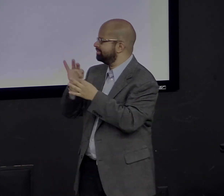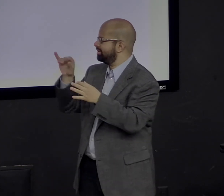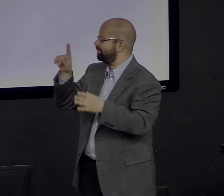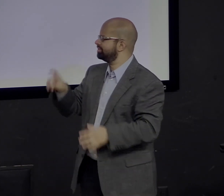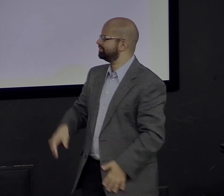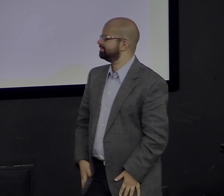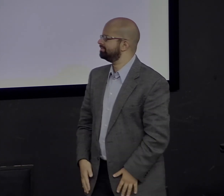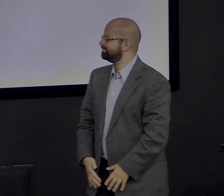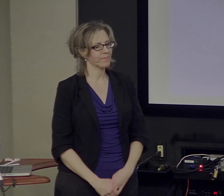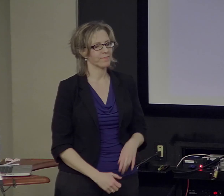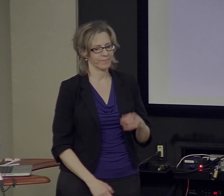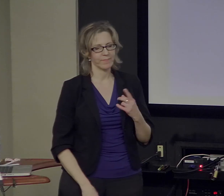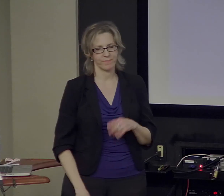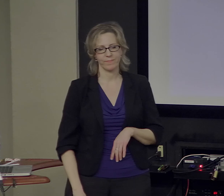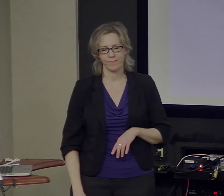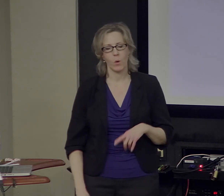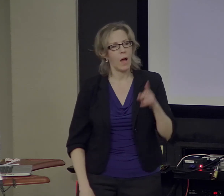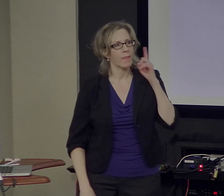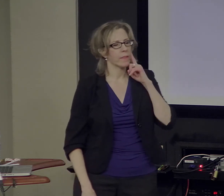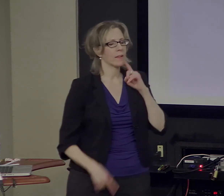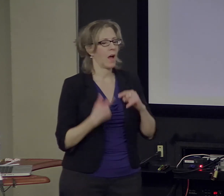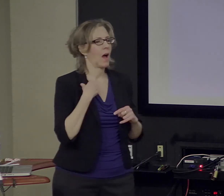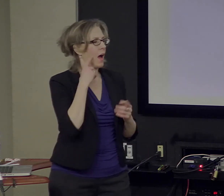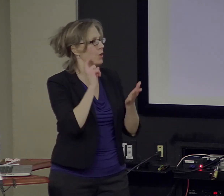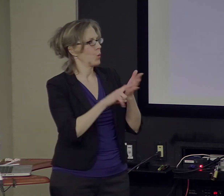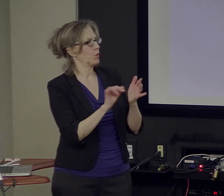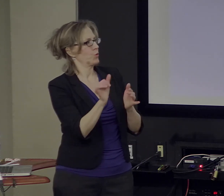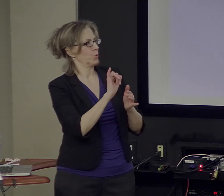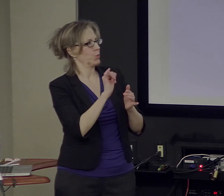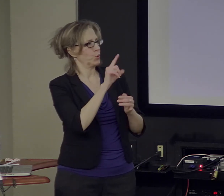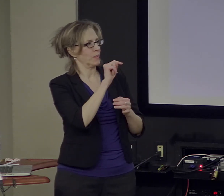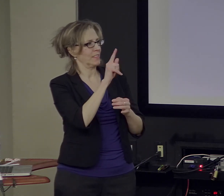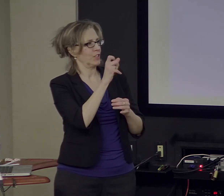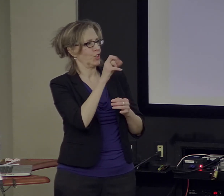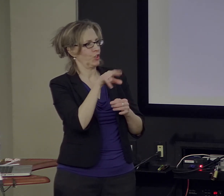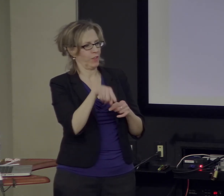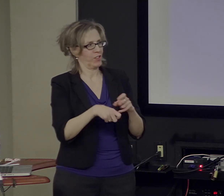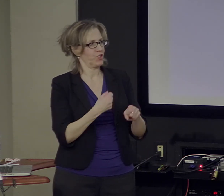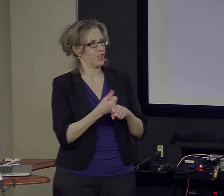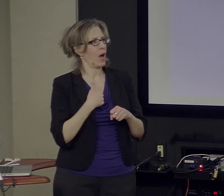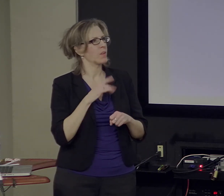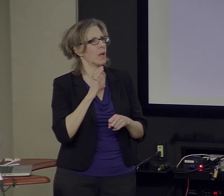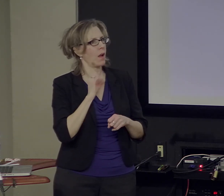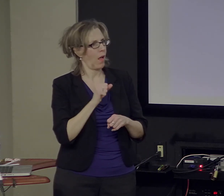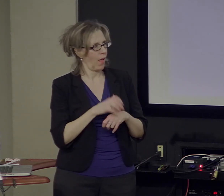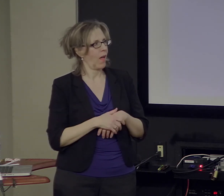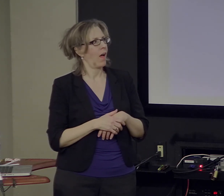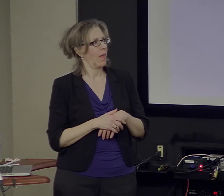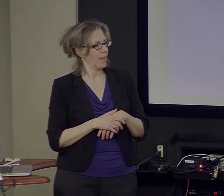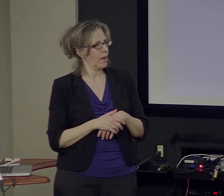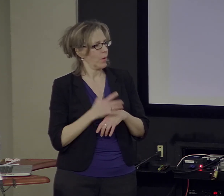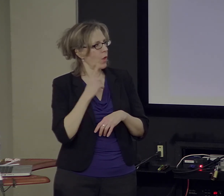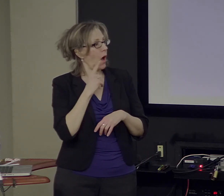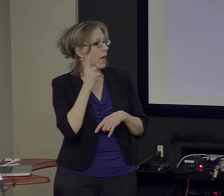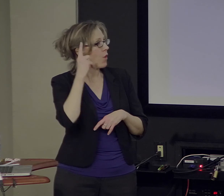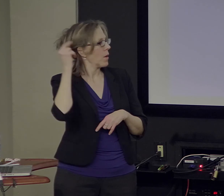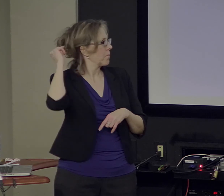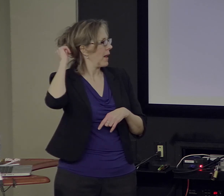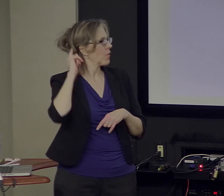athletics-related conference. So I'm just wondering your ideas on this. I've actually noticed that too at the